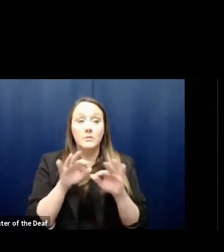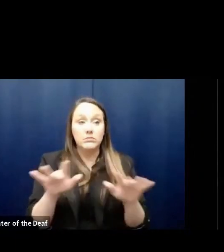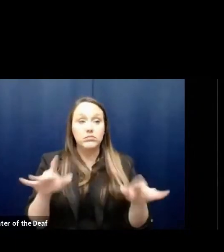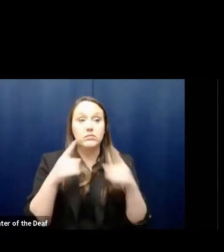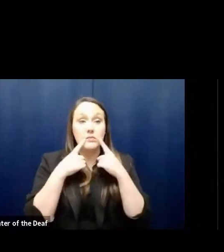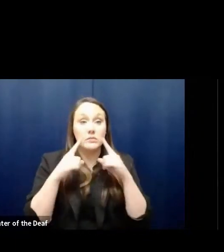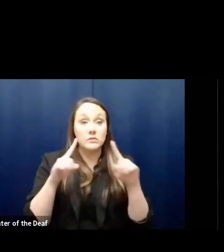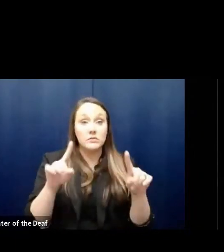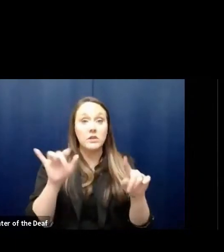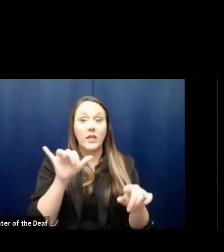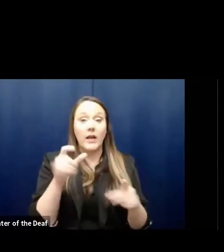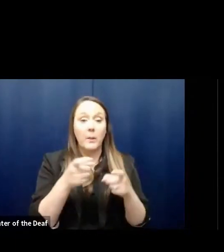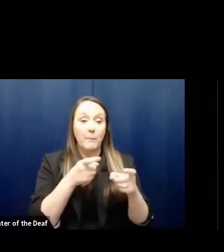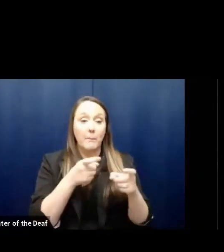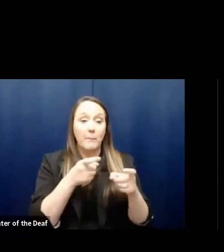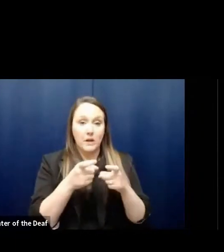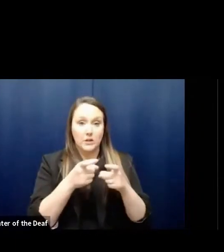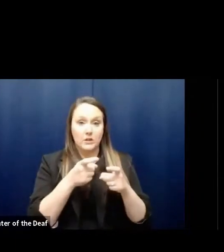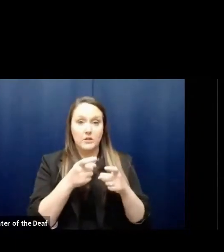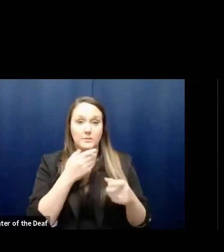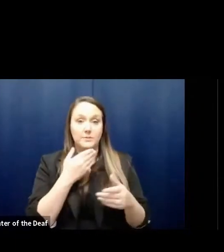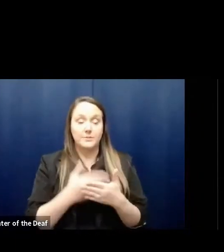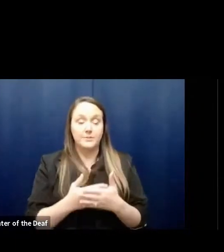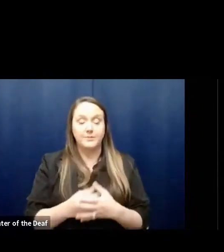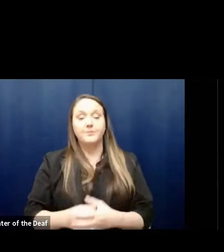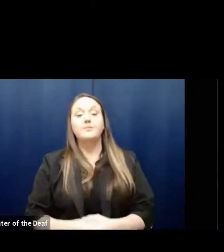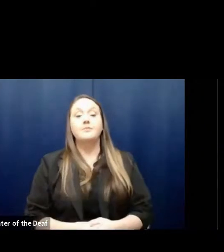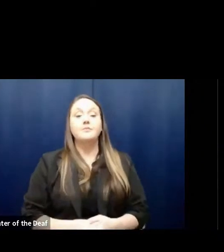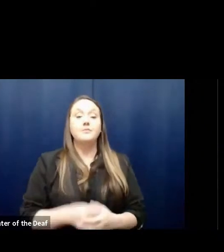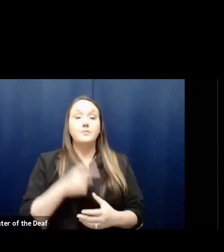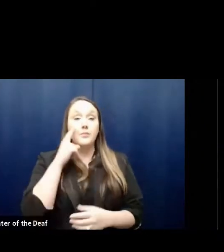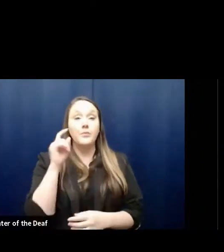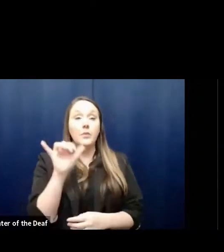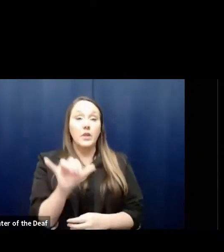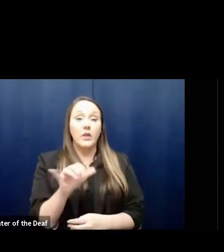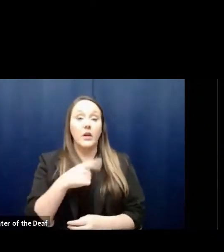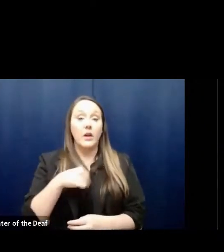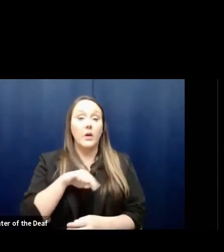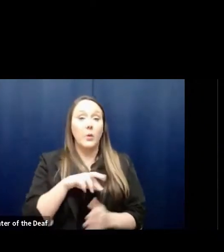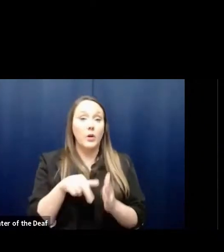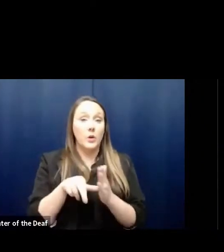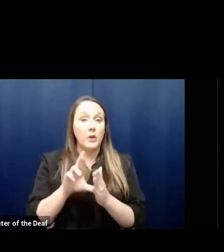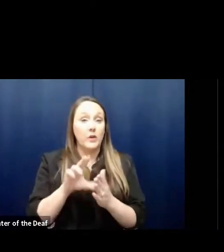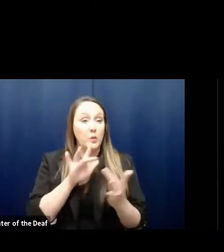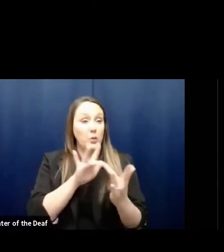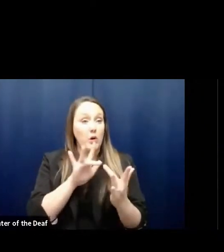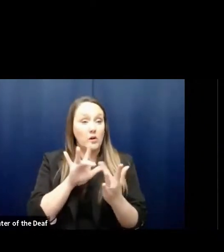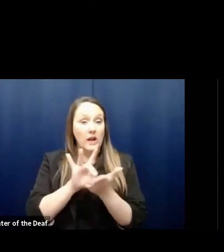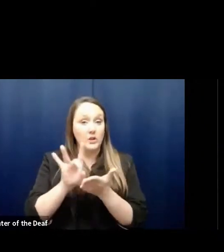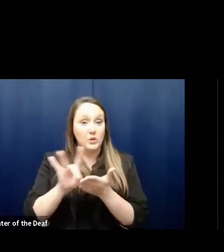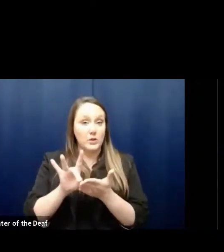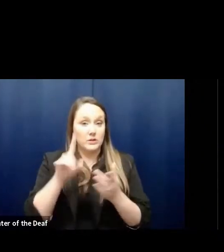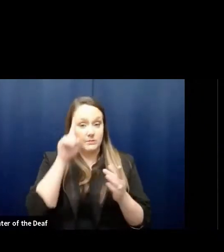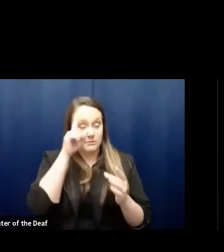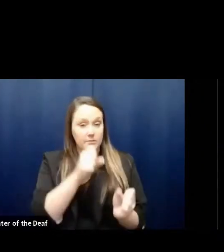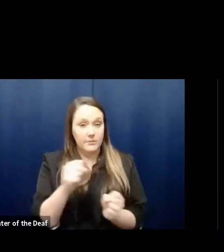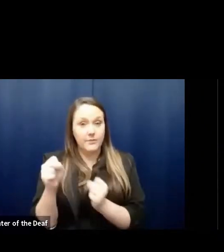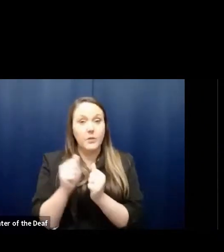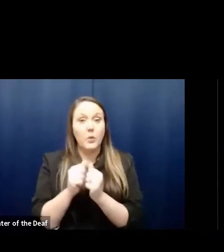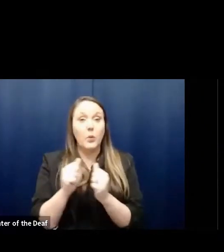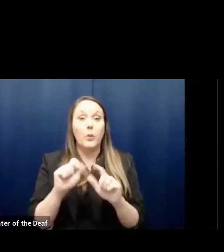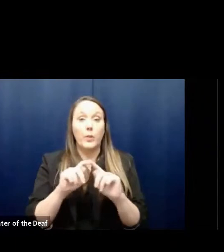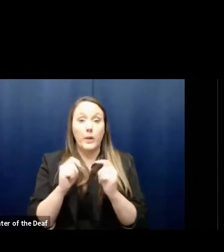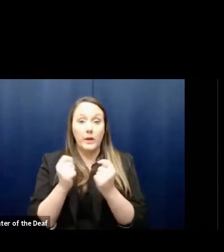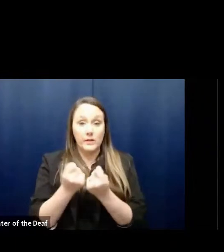a traditional outbreak. Because of this, we are reviewing our contact tracing strategy with our team to